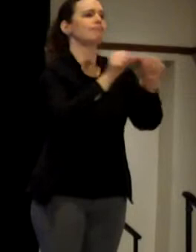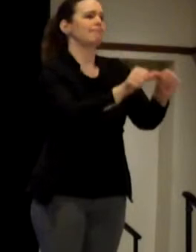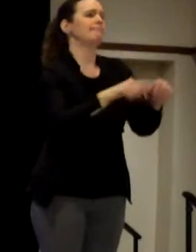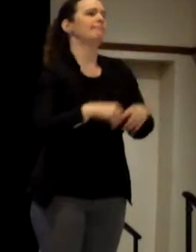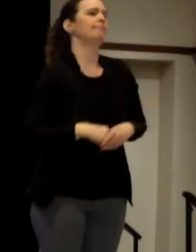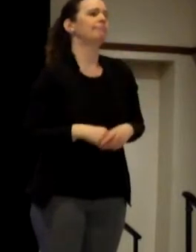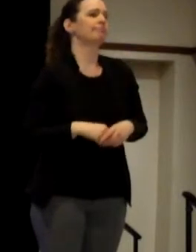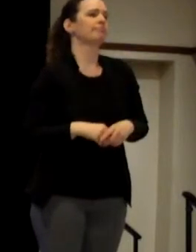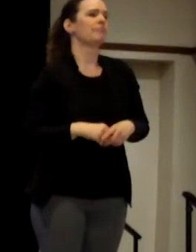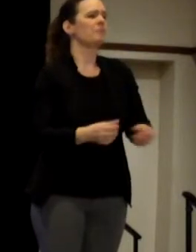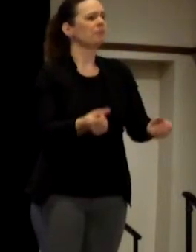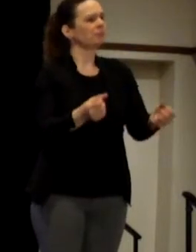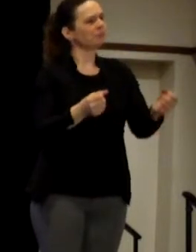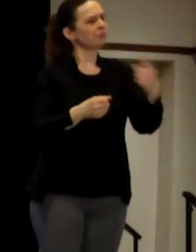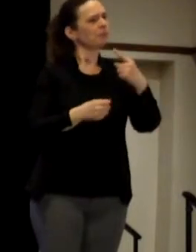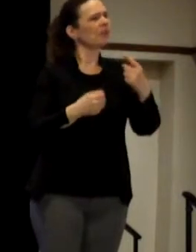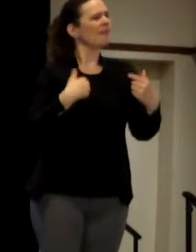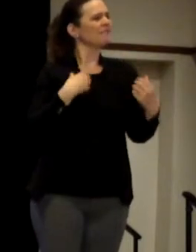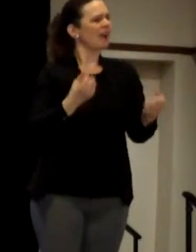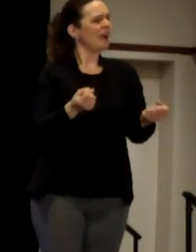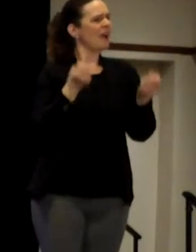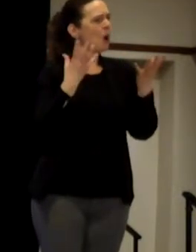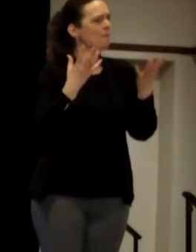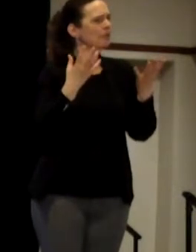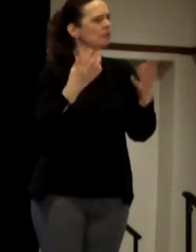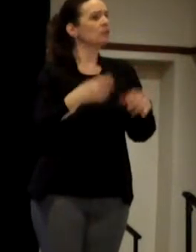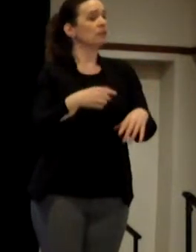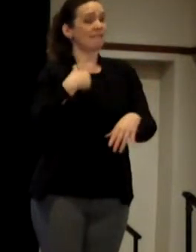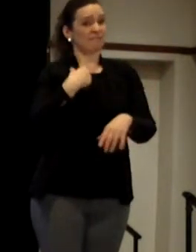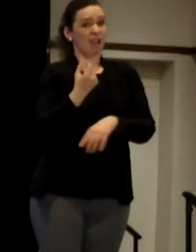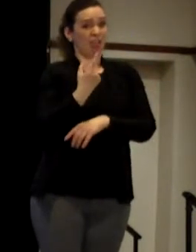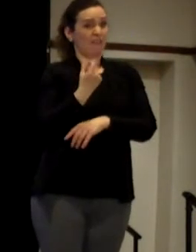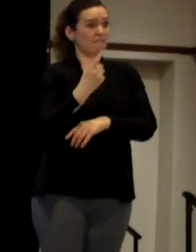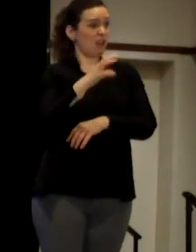12? Yeah, 1,200 per day, yeah.